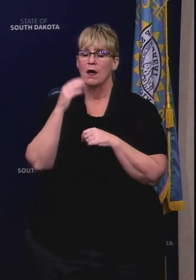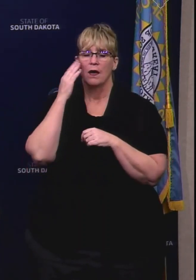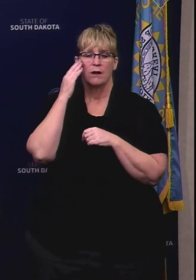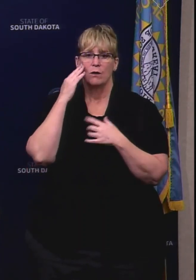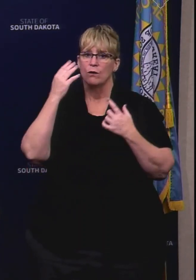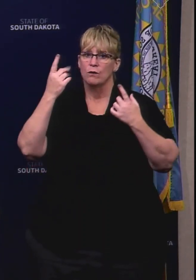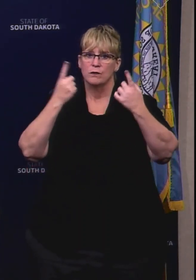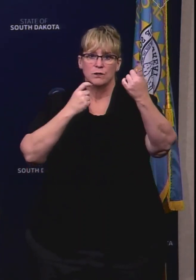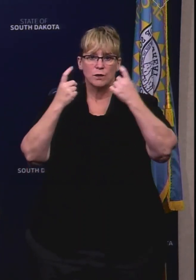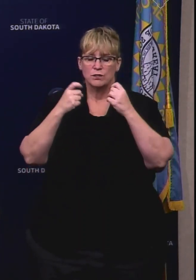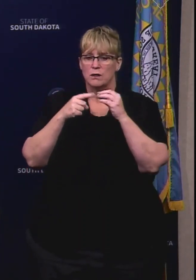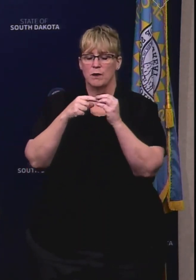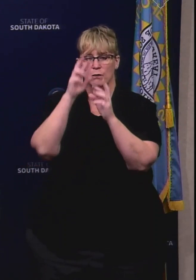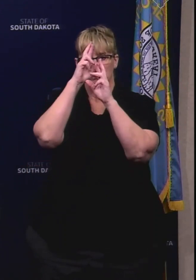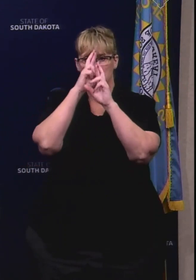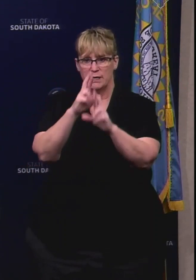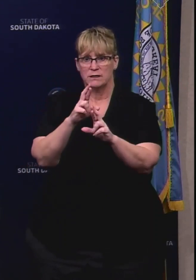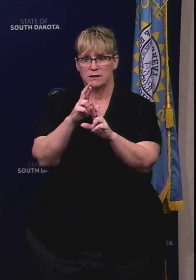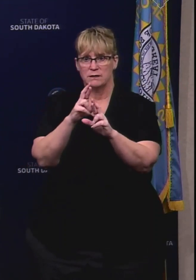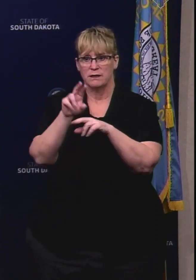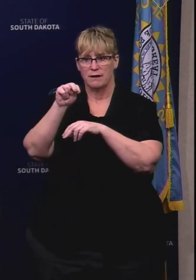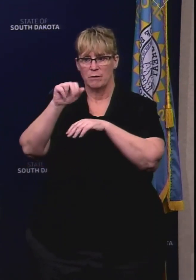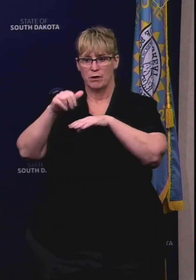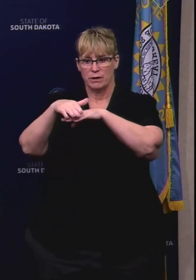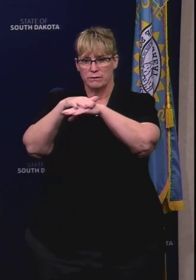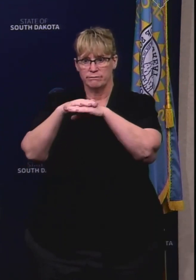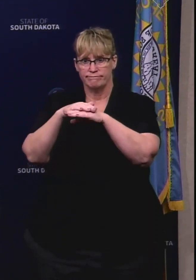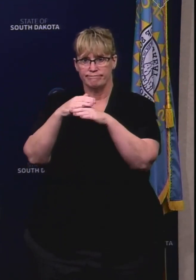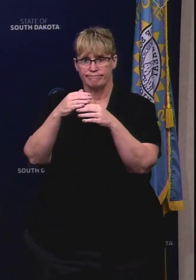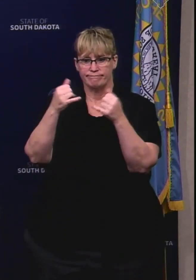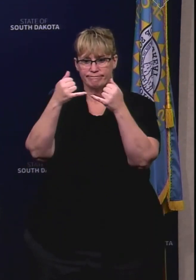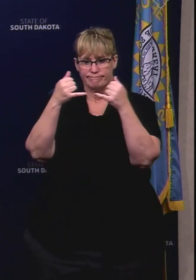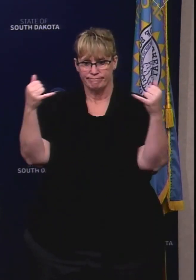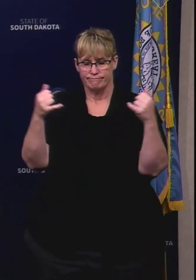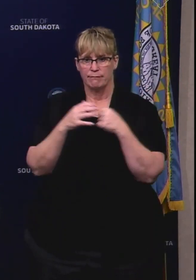about respecting sovereignty. So I invite everybody to go to